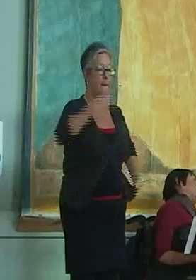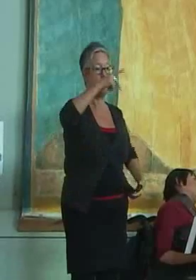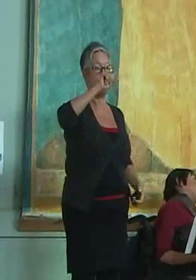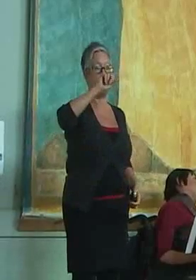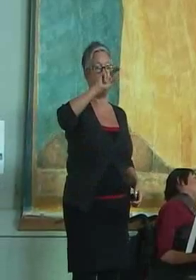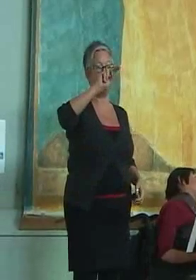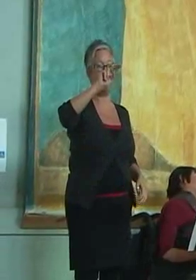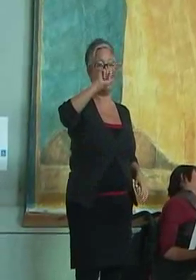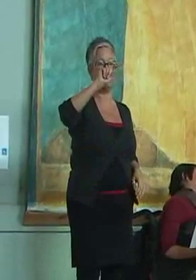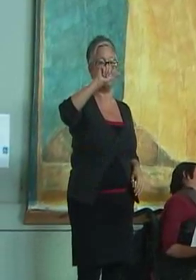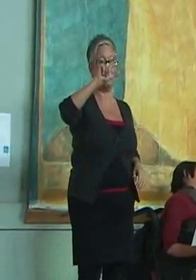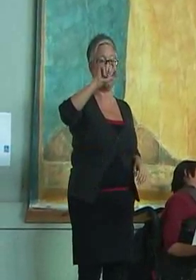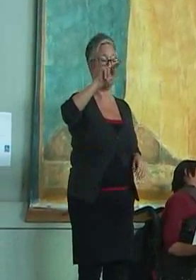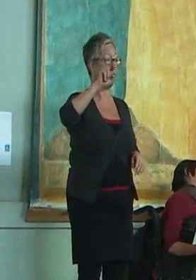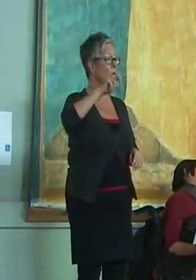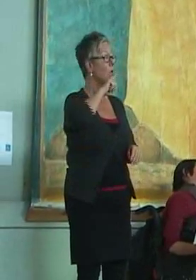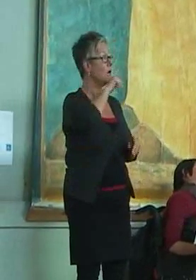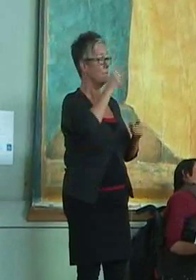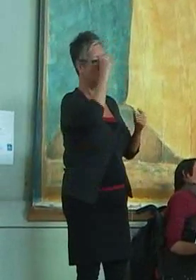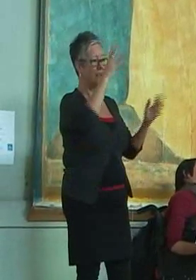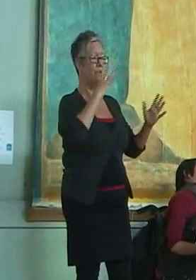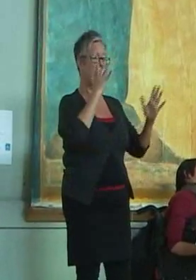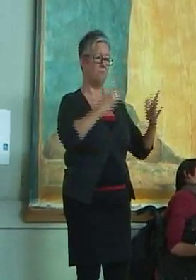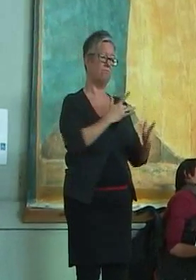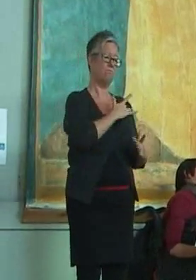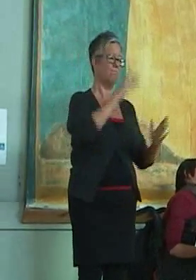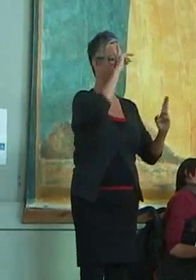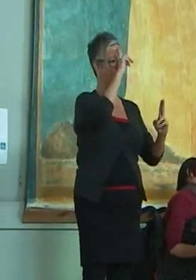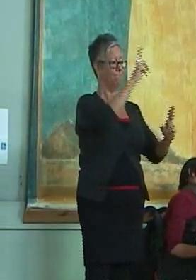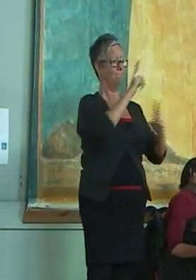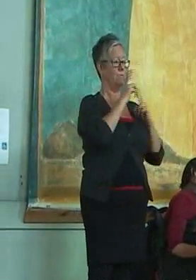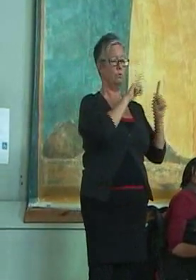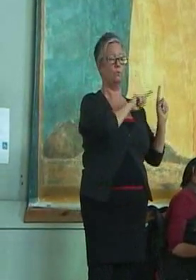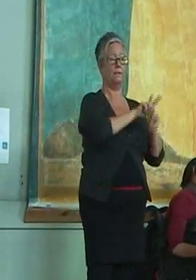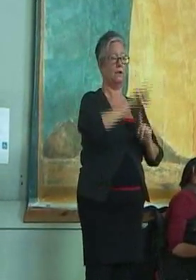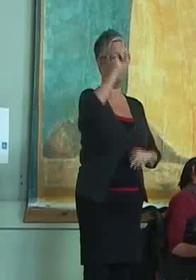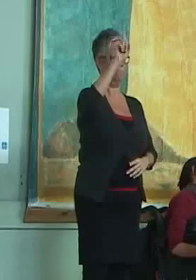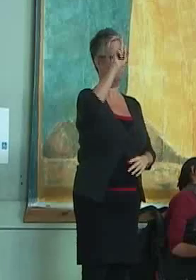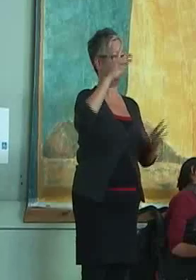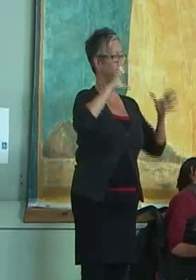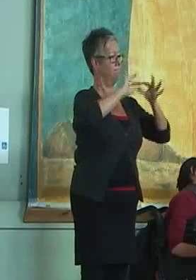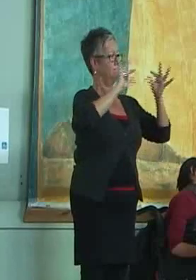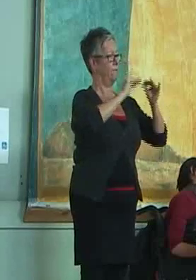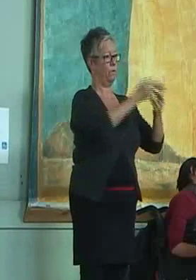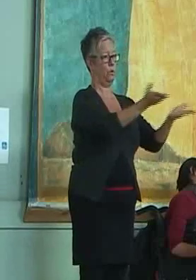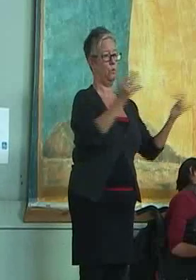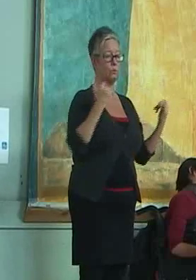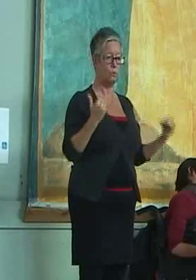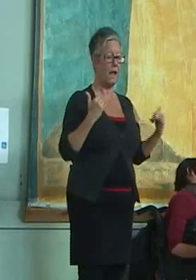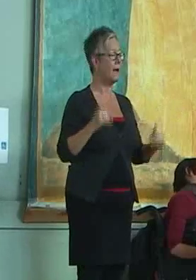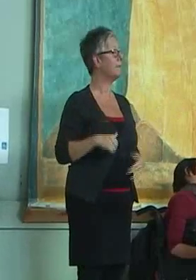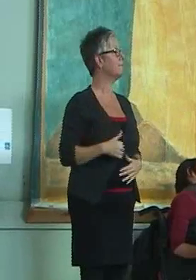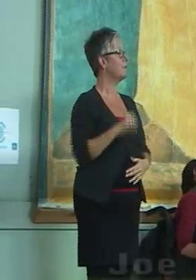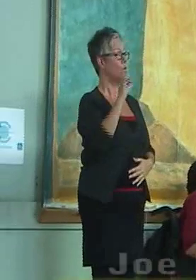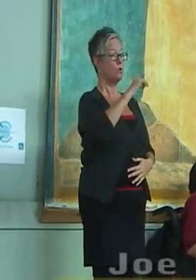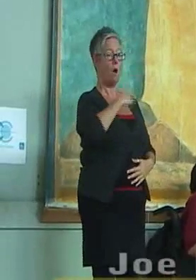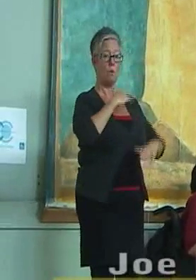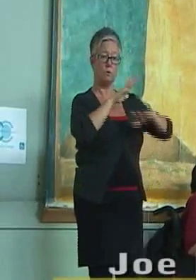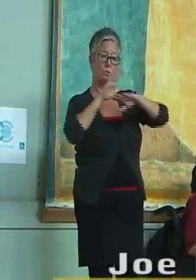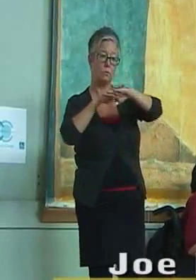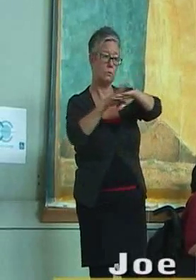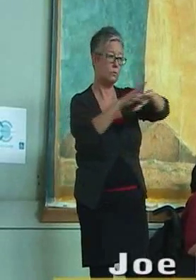It's been a real privilege to be here, hearing what you have to say and in this debate. I'd like to caution you as well. You